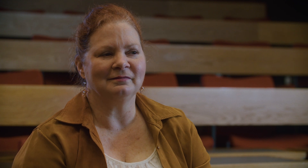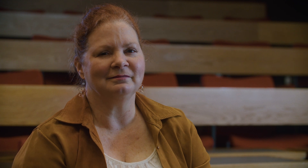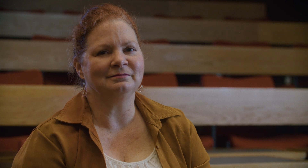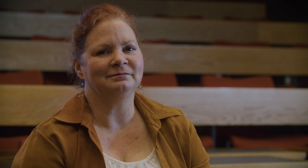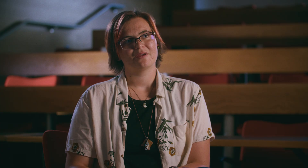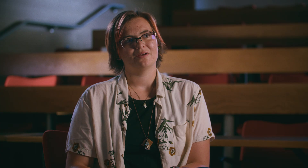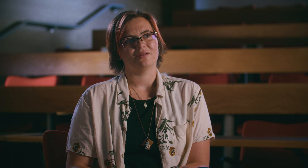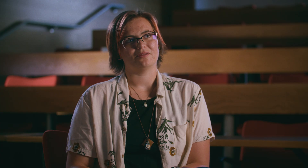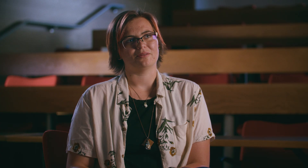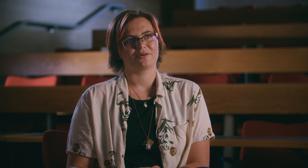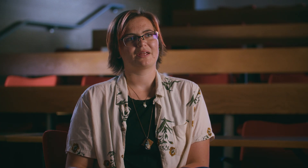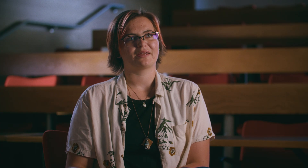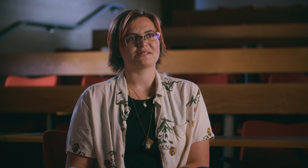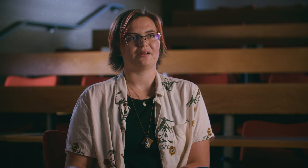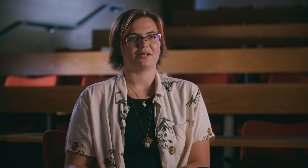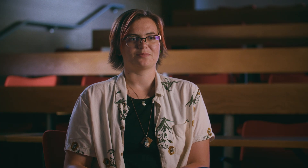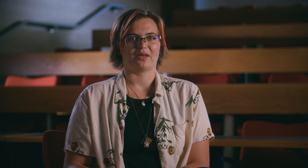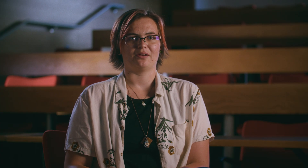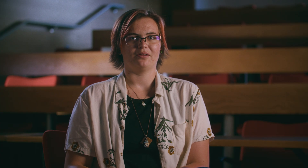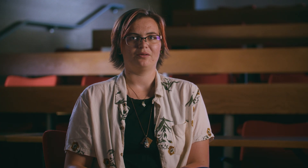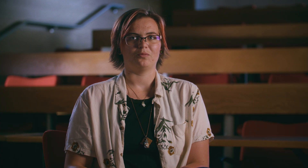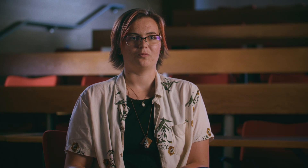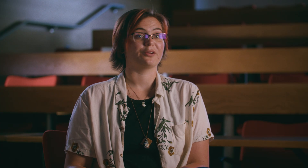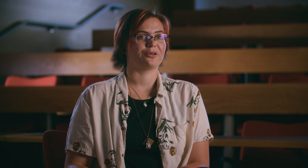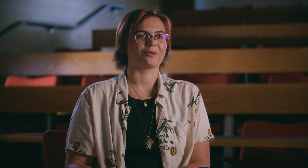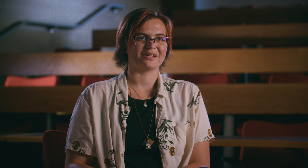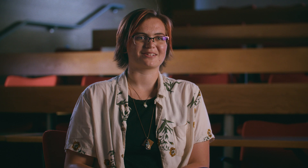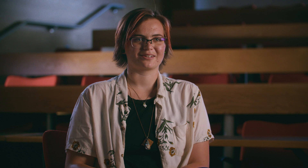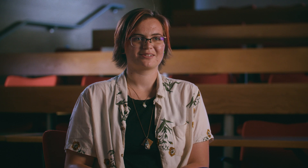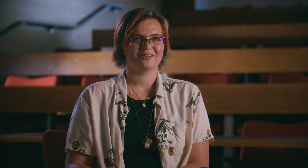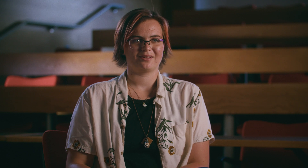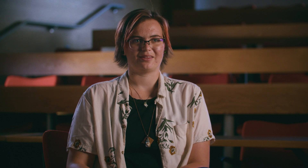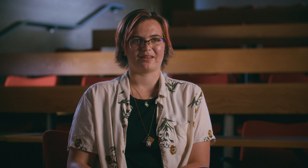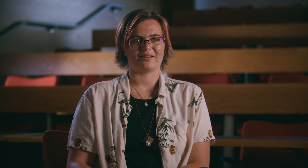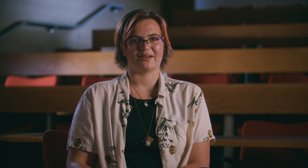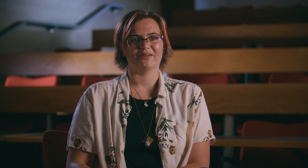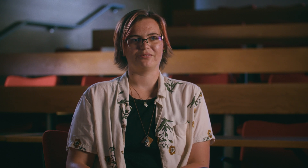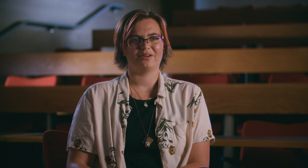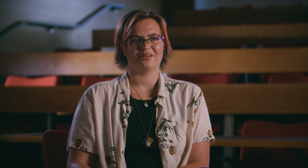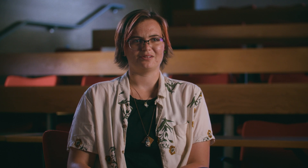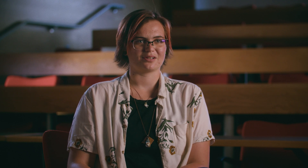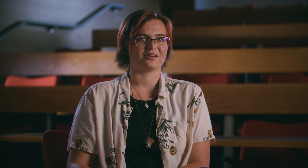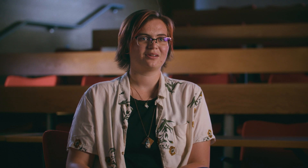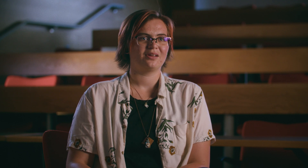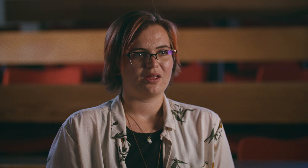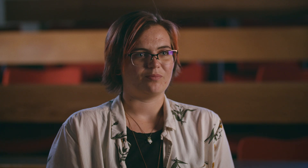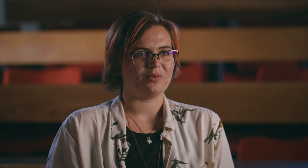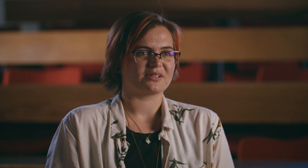life. Learning ASL has been one of the greatest things that I have done because I